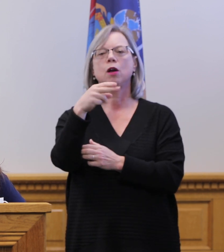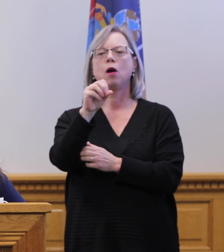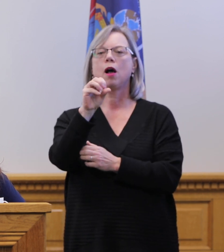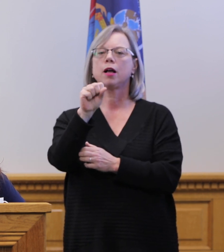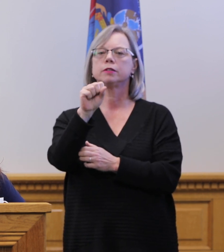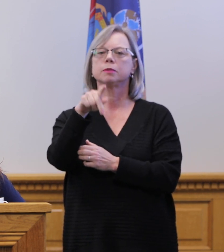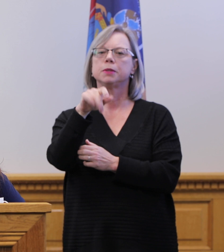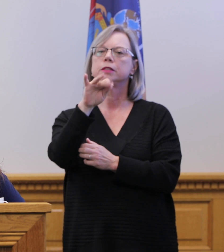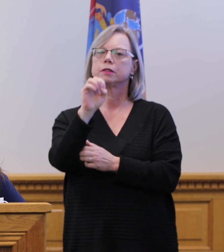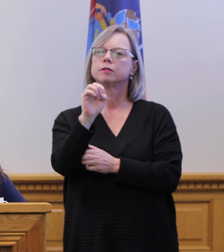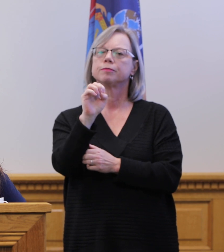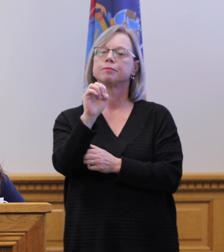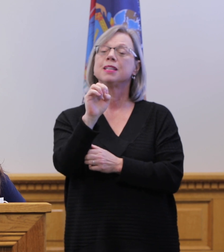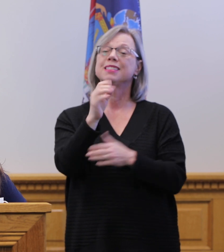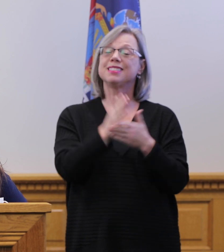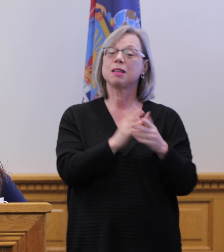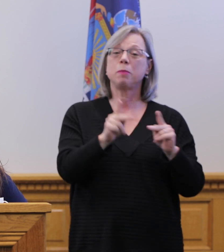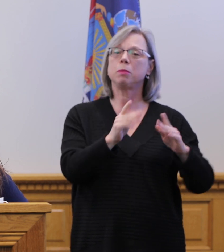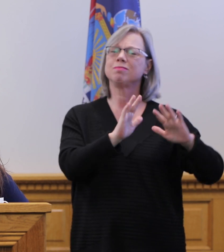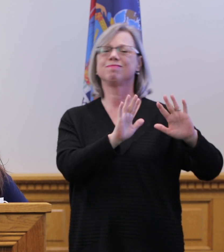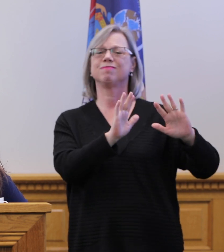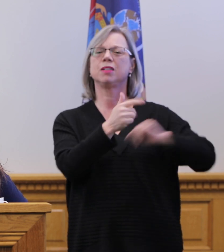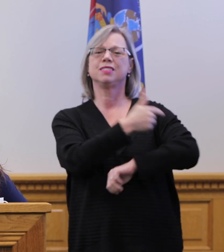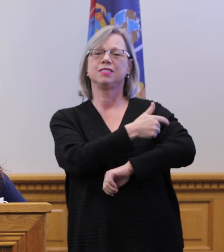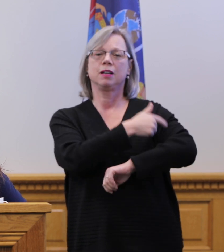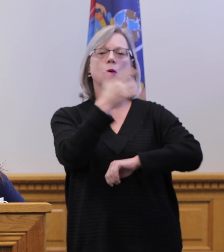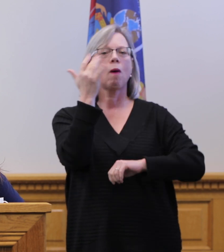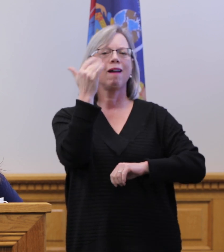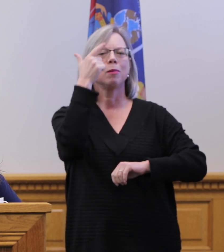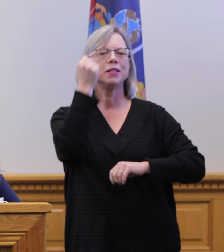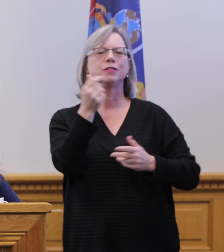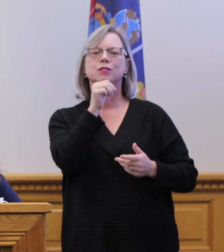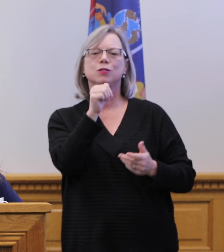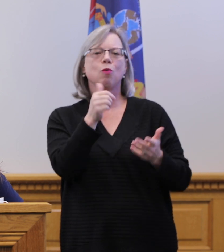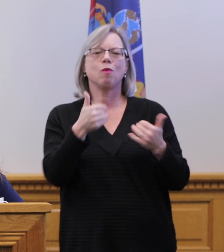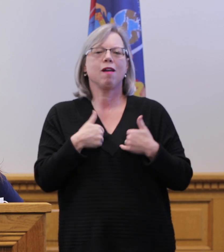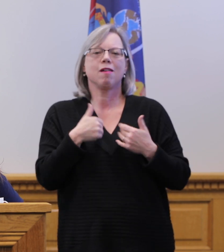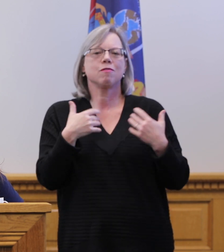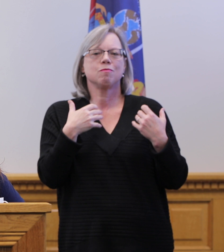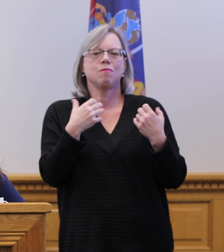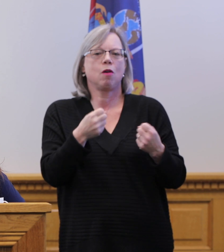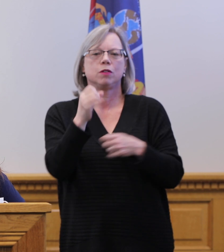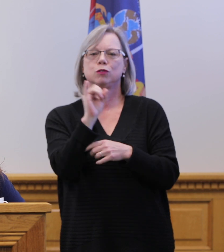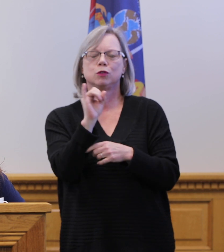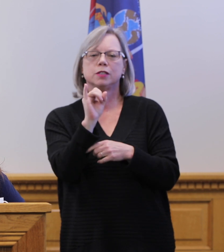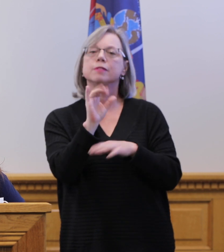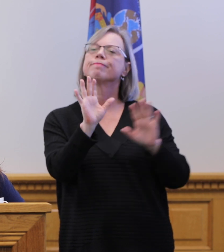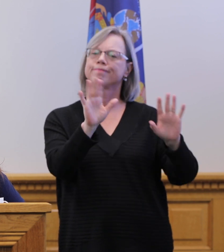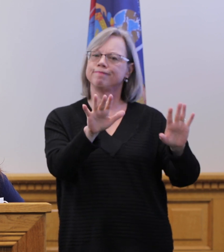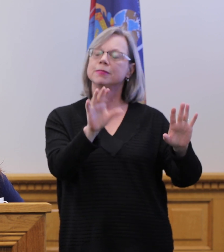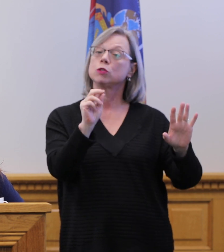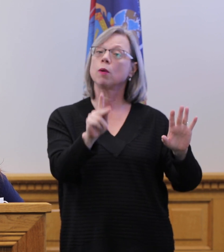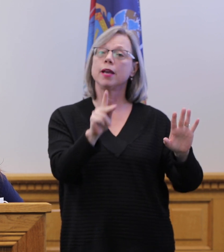don't have health insurance. I want to reassure residents, first, there is no cost for the vaccine itself. Second, while